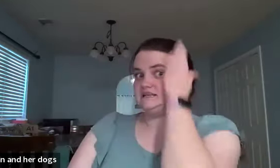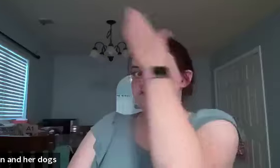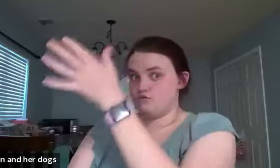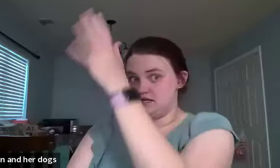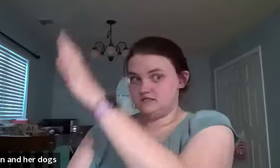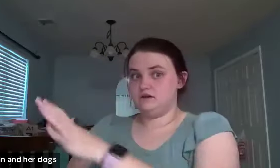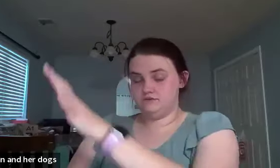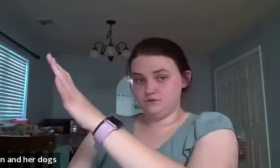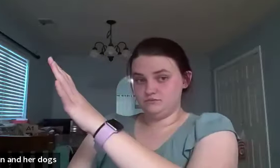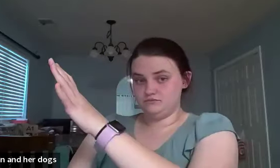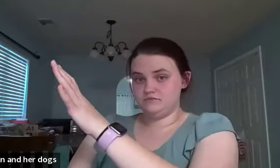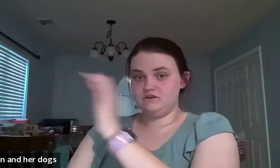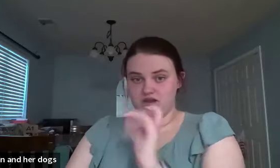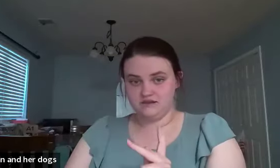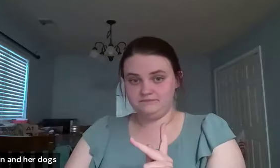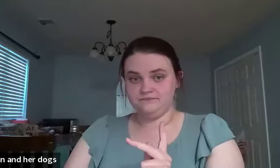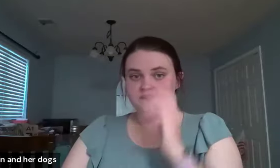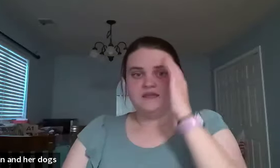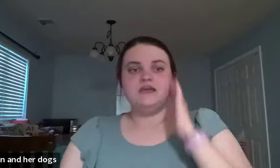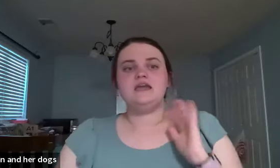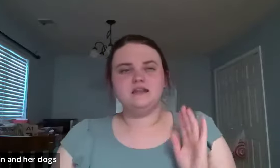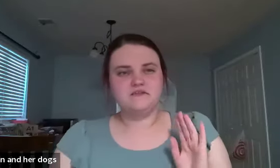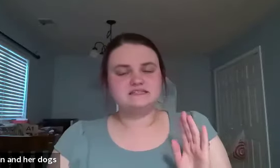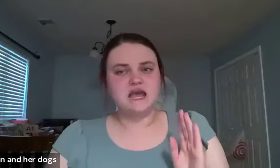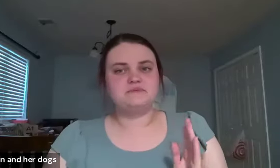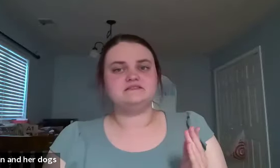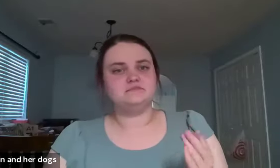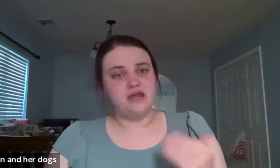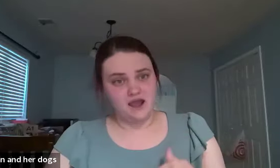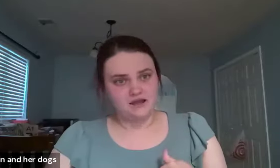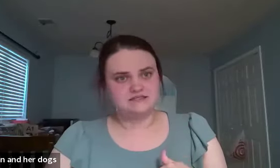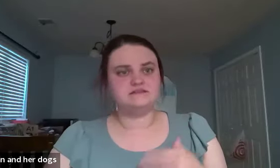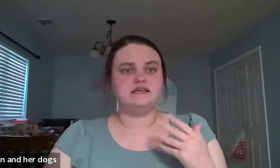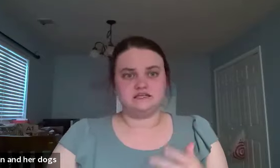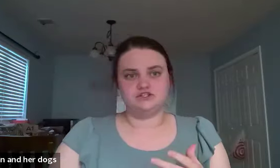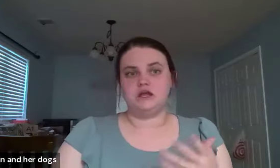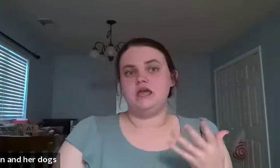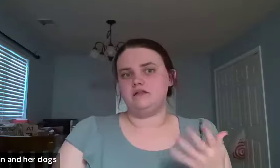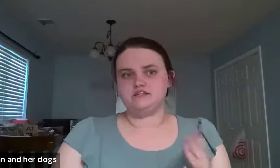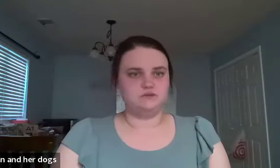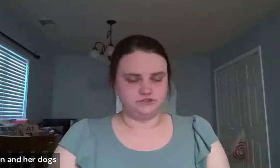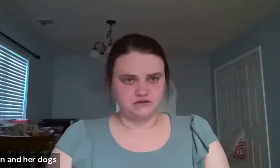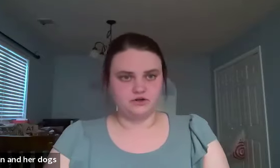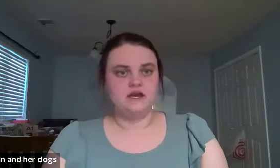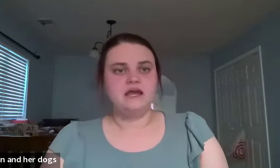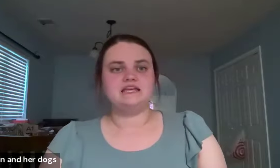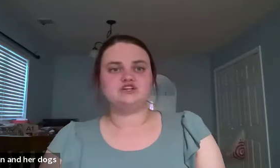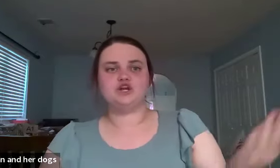in front of you. Okay. Anything that's happened in the past, like yesterday, last week, whichever, is going to